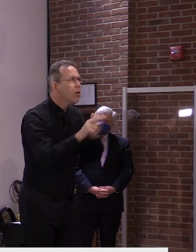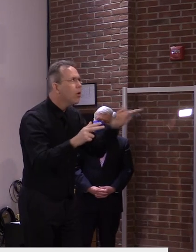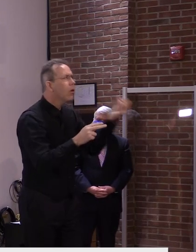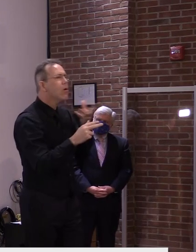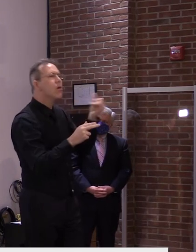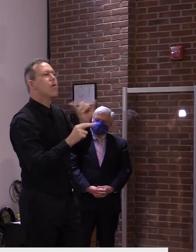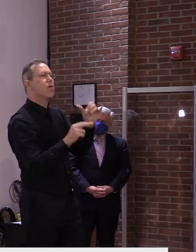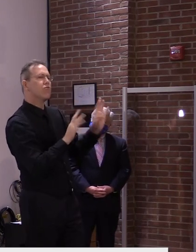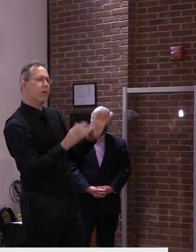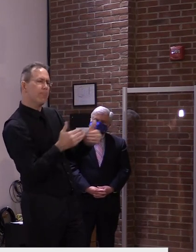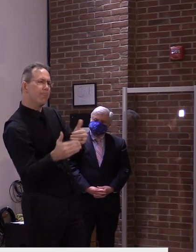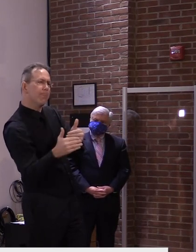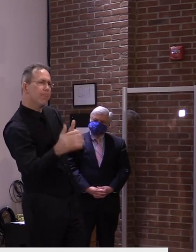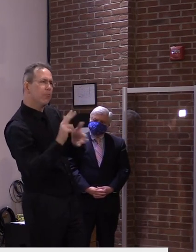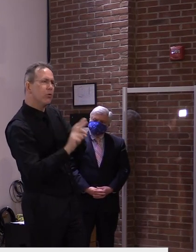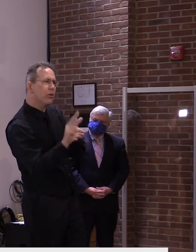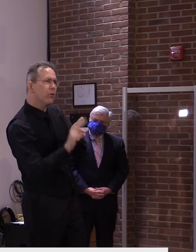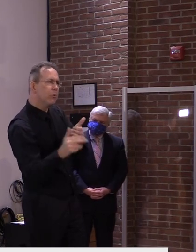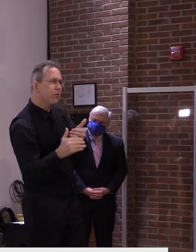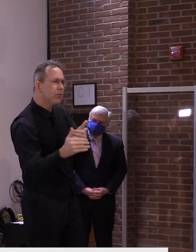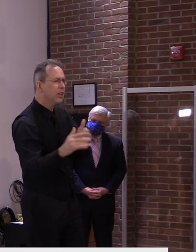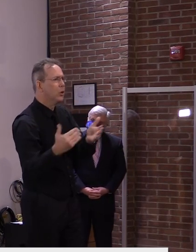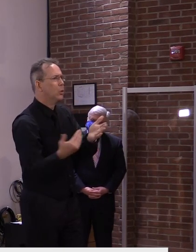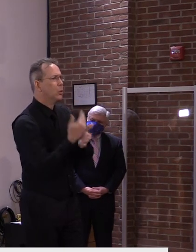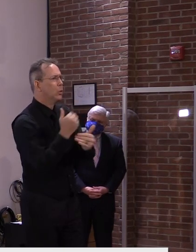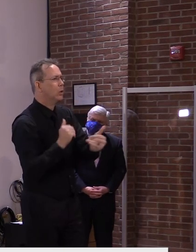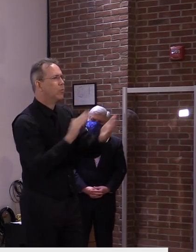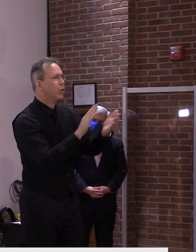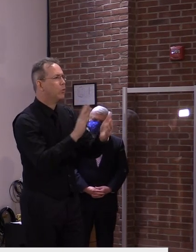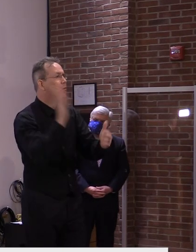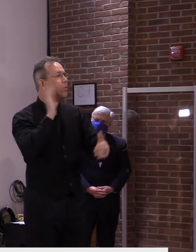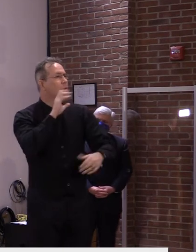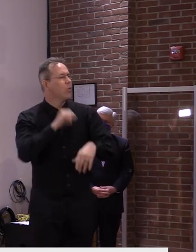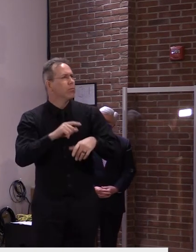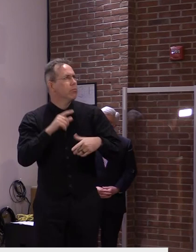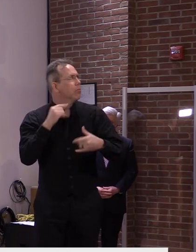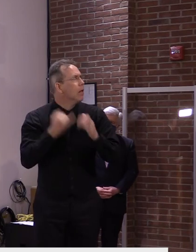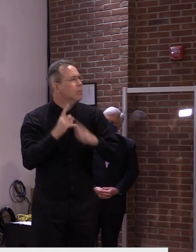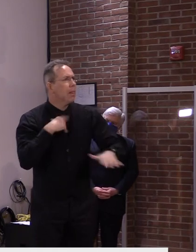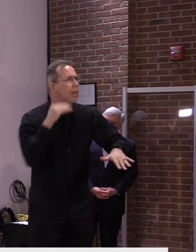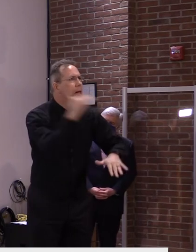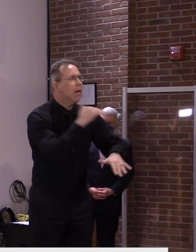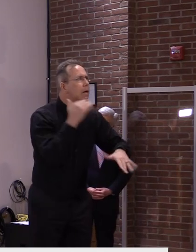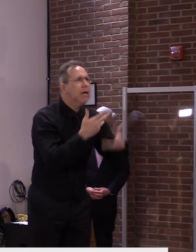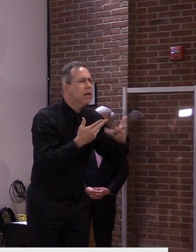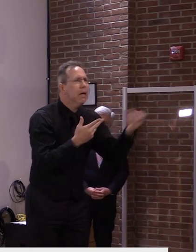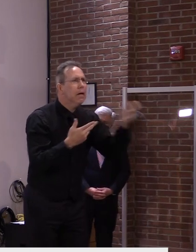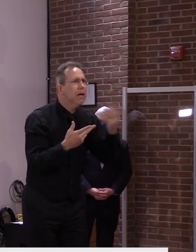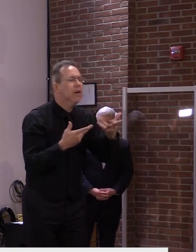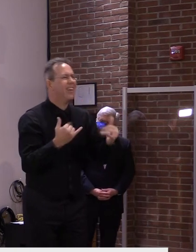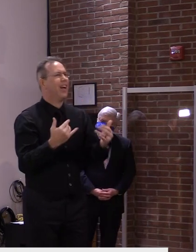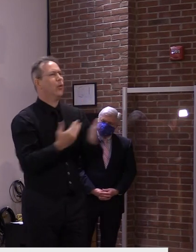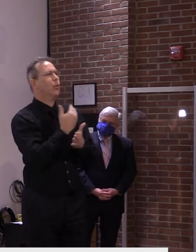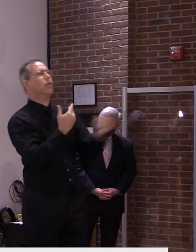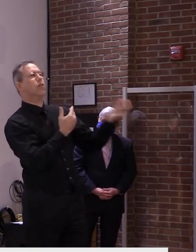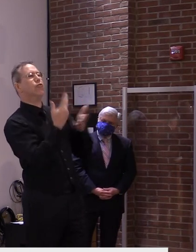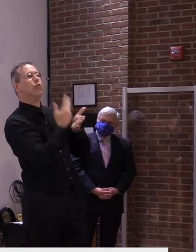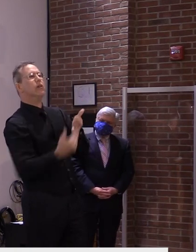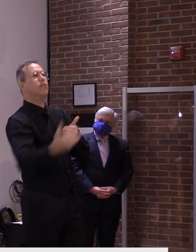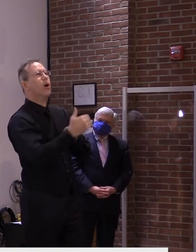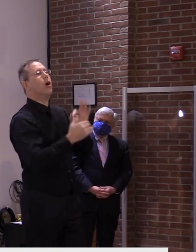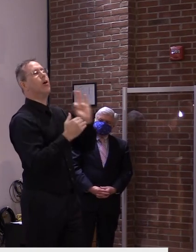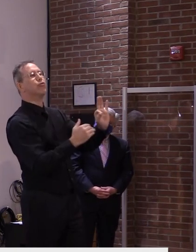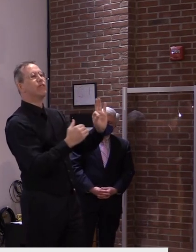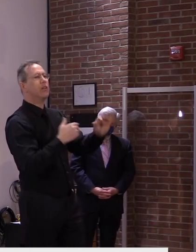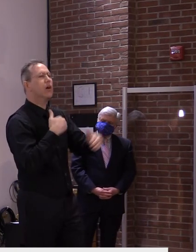Now, again, if the former administration had stayed in place, maybe we would have had that regardless, but we do